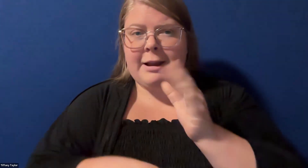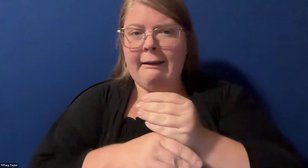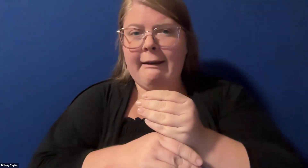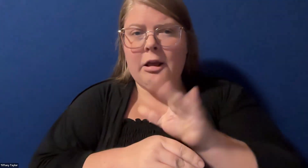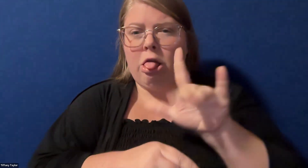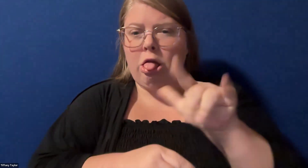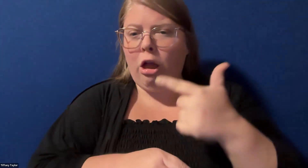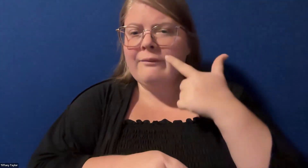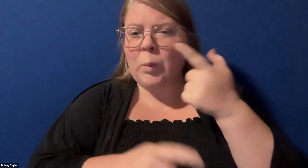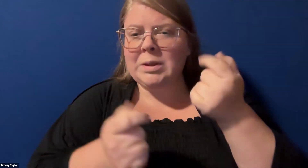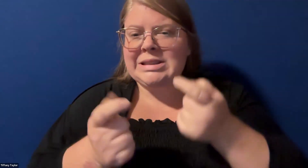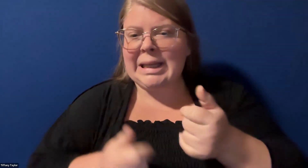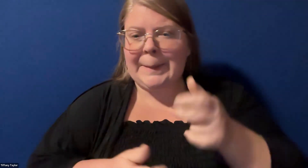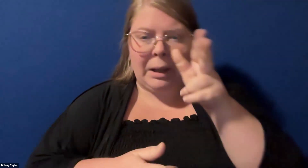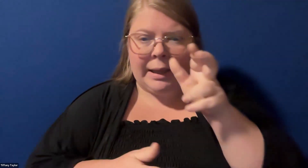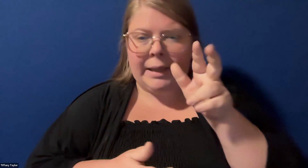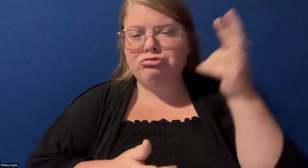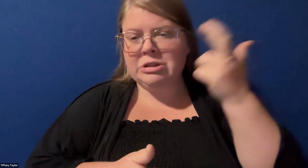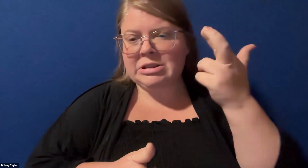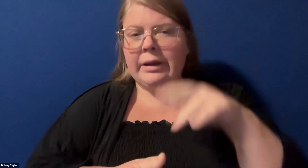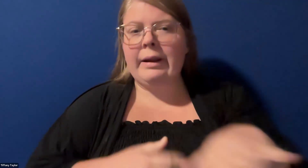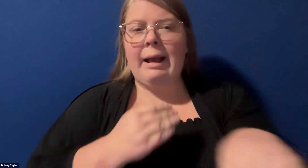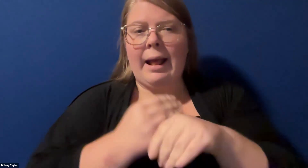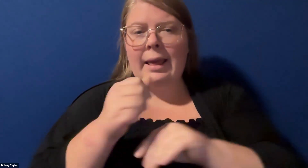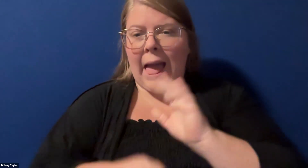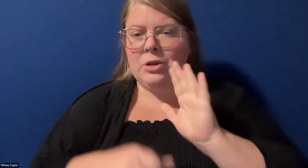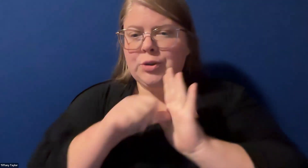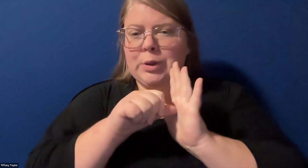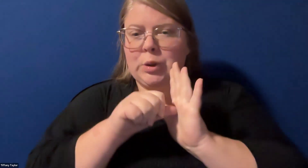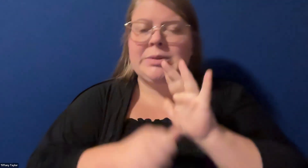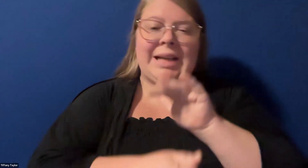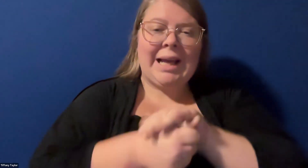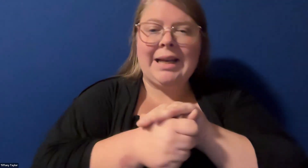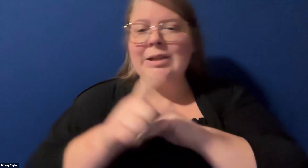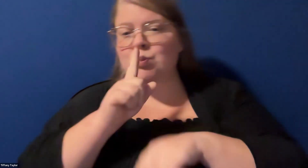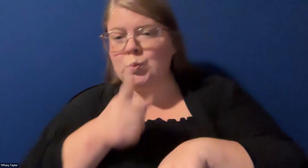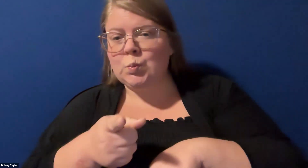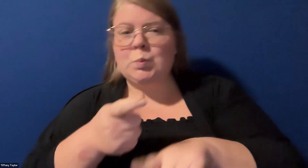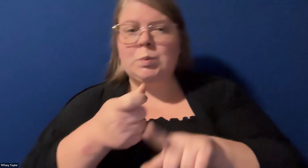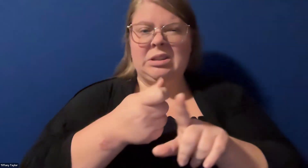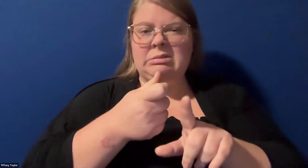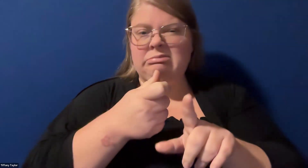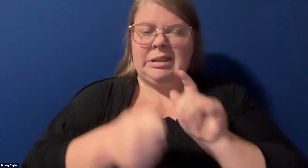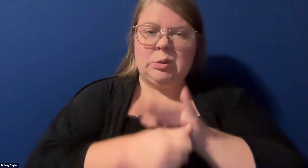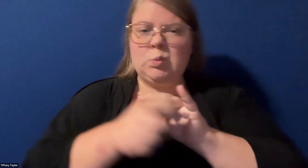some attributes, hidden and true, expanded hidden and true. So these things also needed to